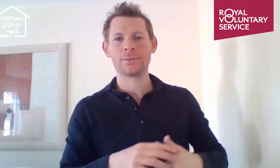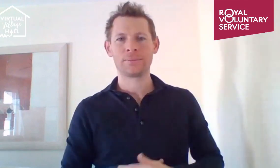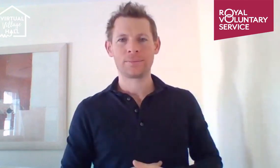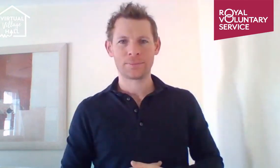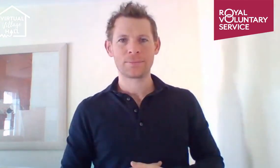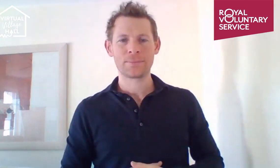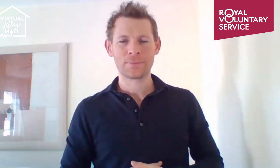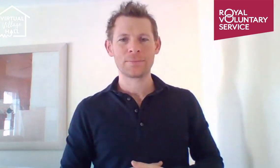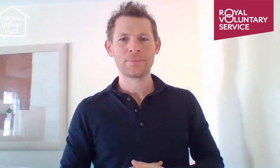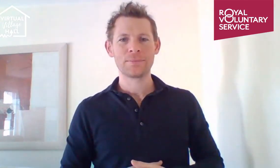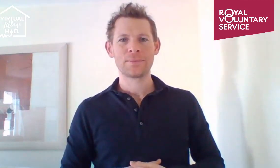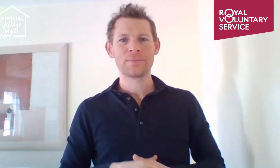Principal.